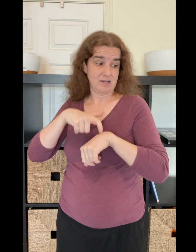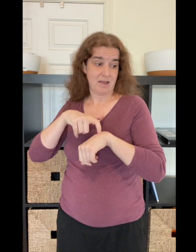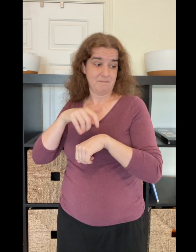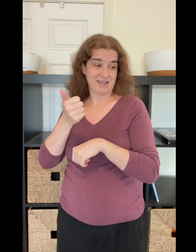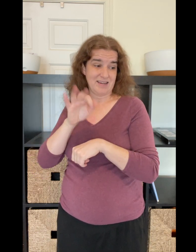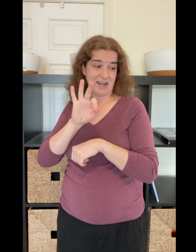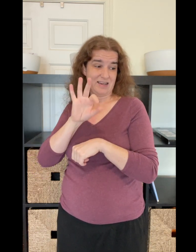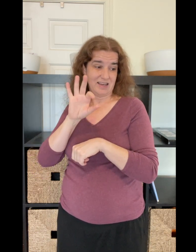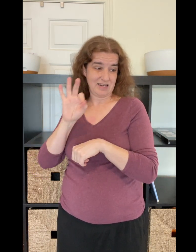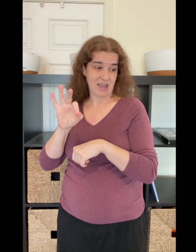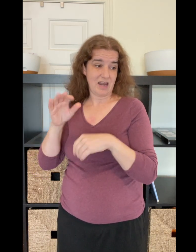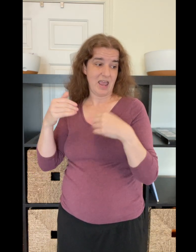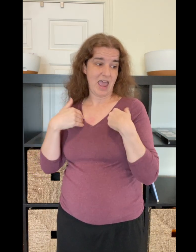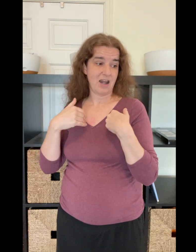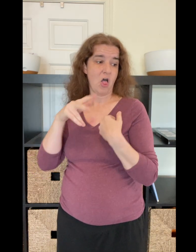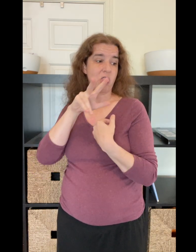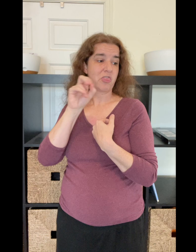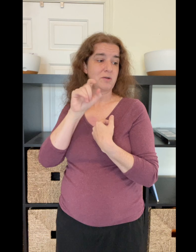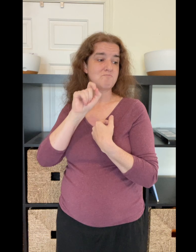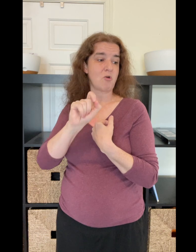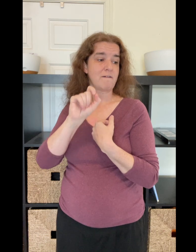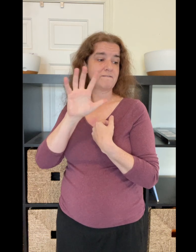increase. At that time in 1999, we had